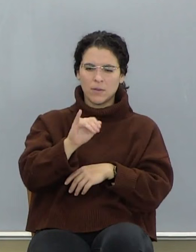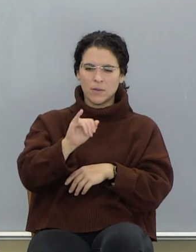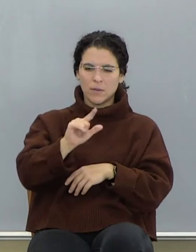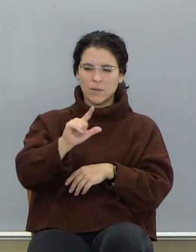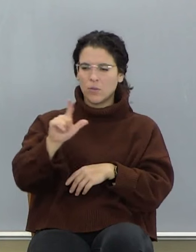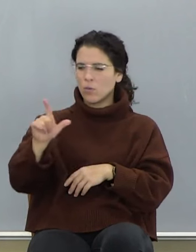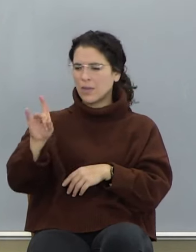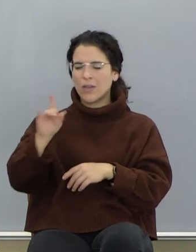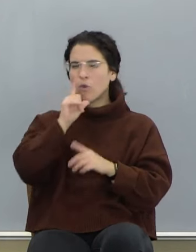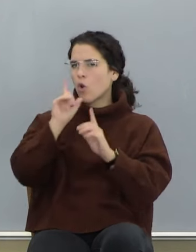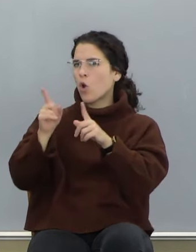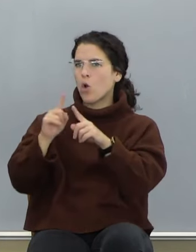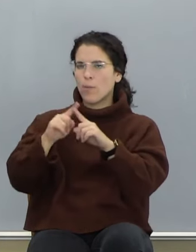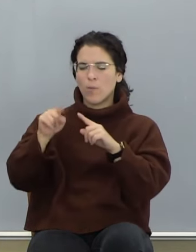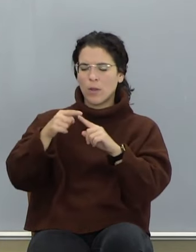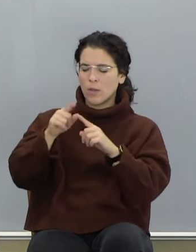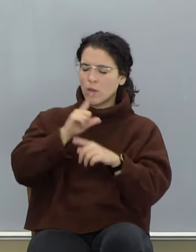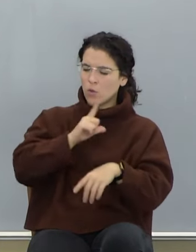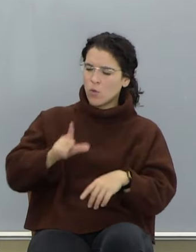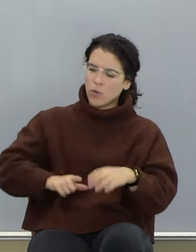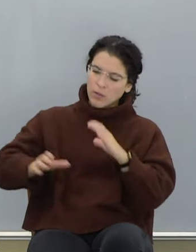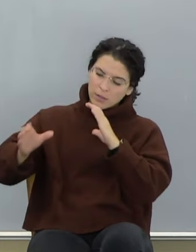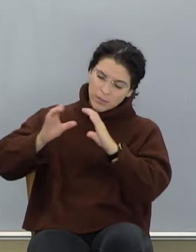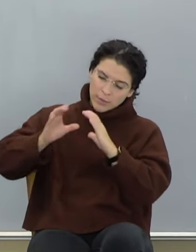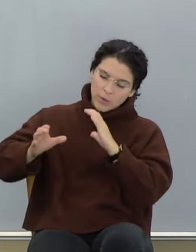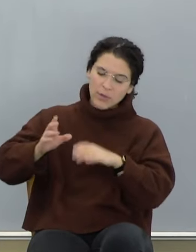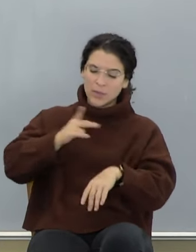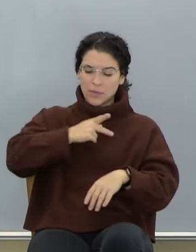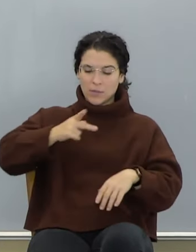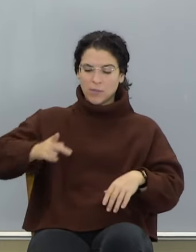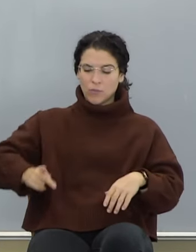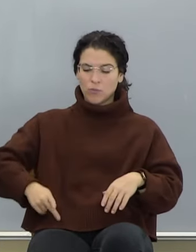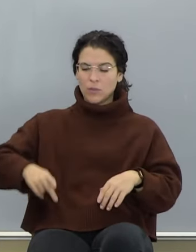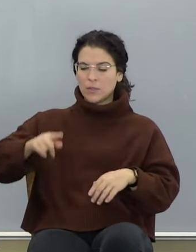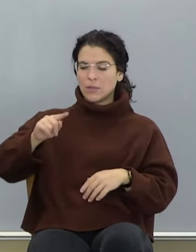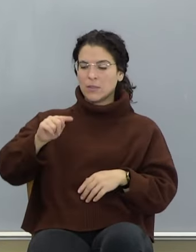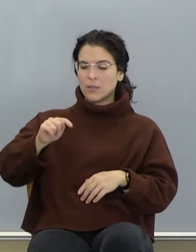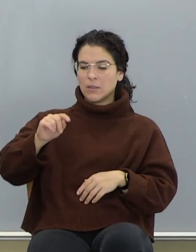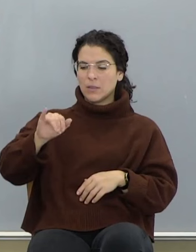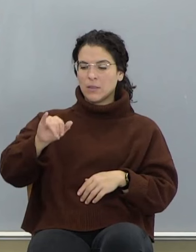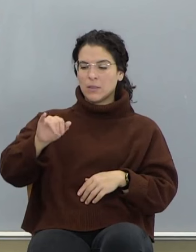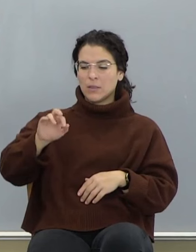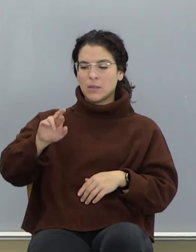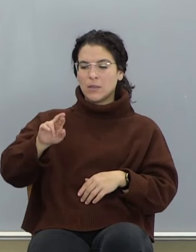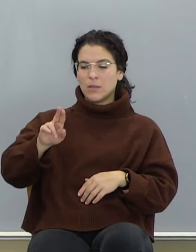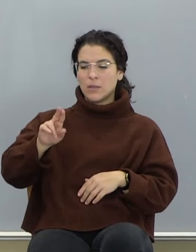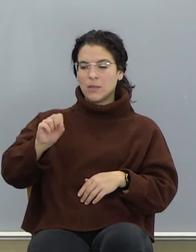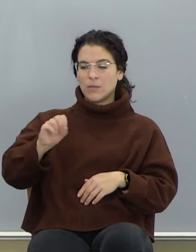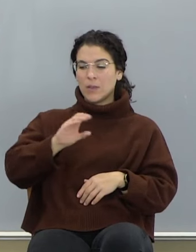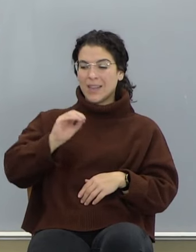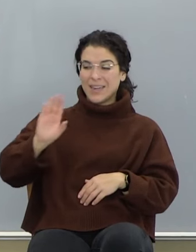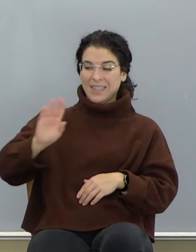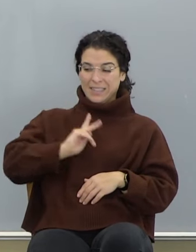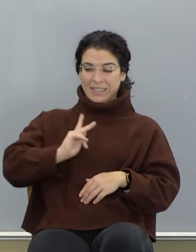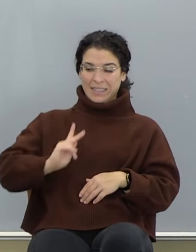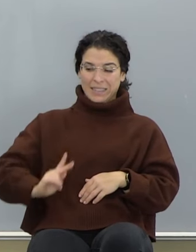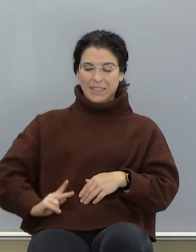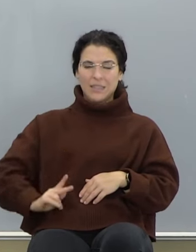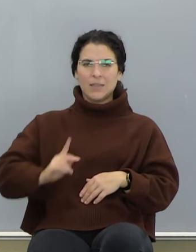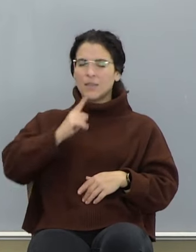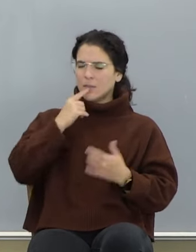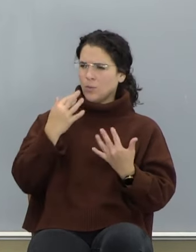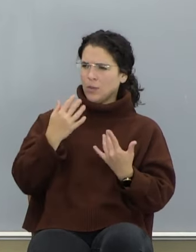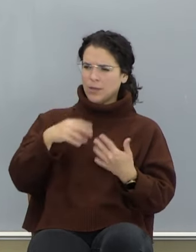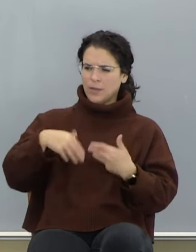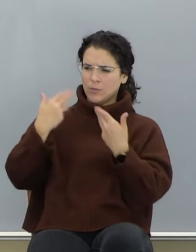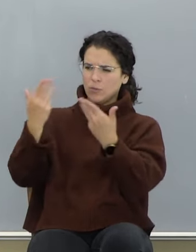Lord there is communicating to the prince of Tyrus and to the king, wait a minute. He's